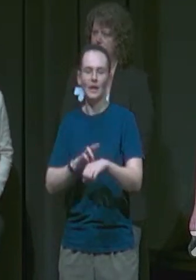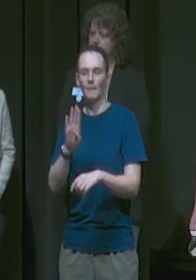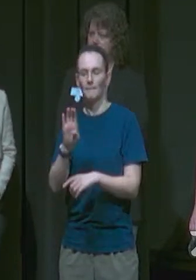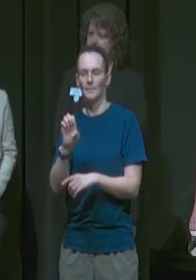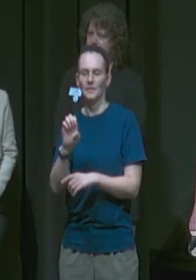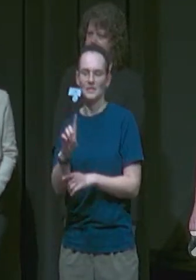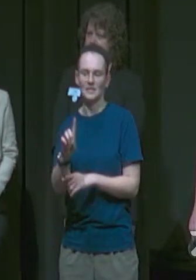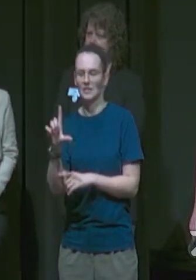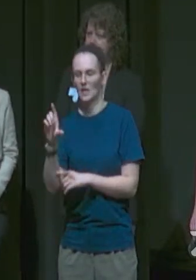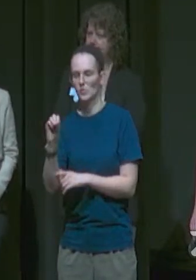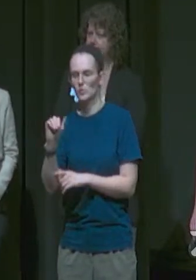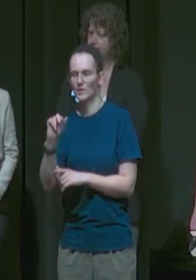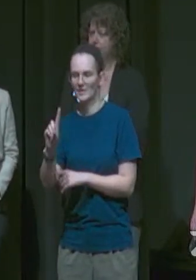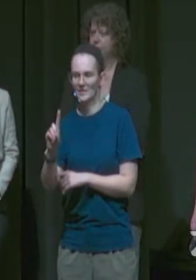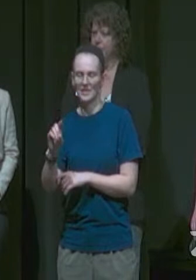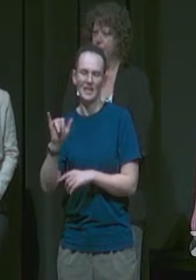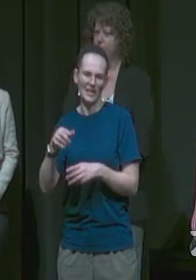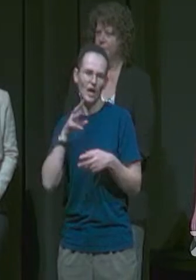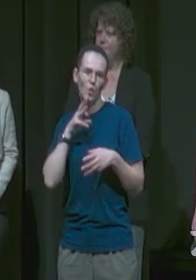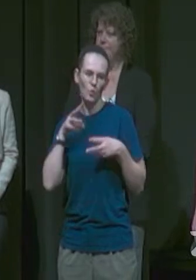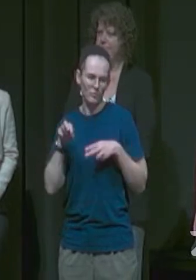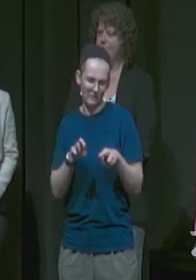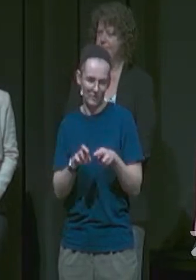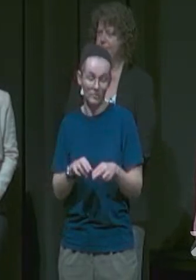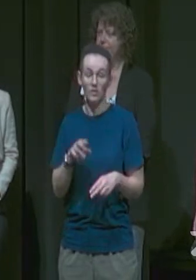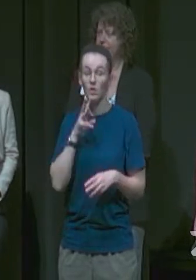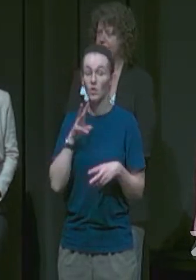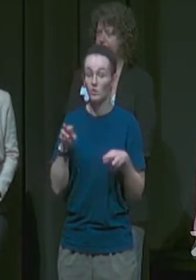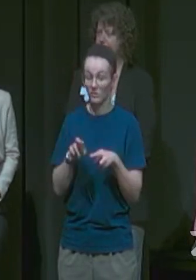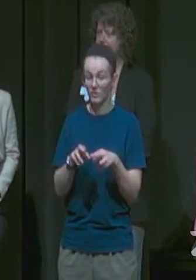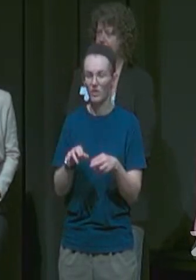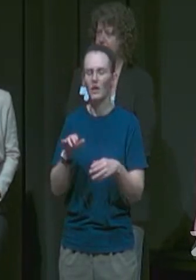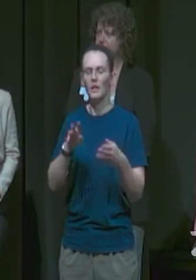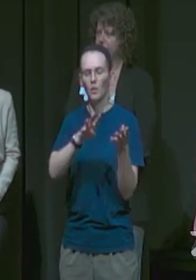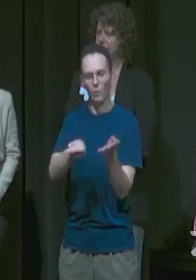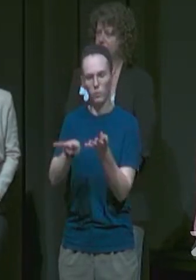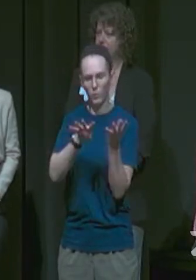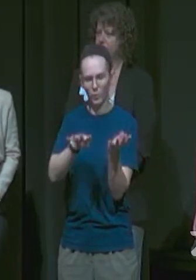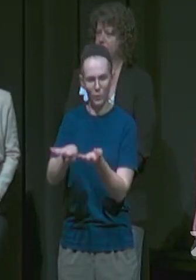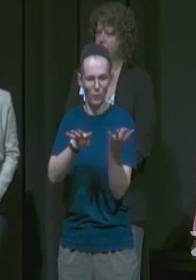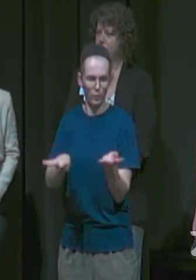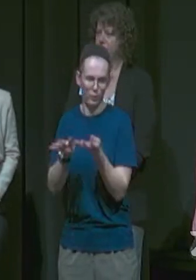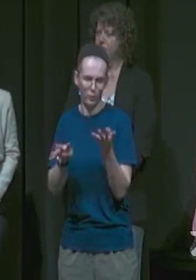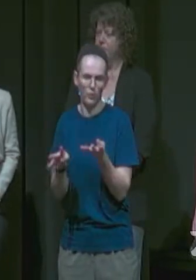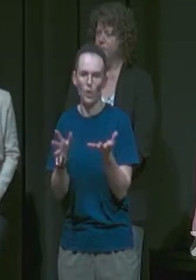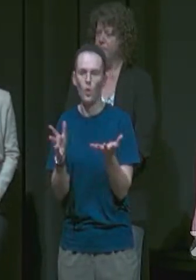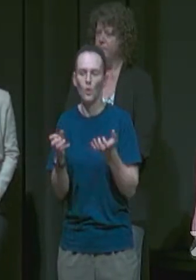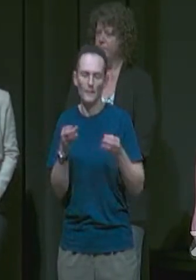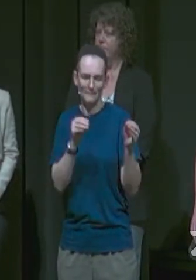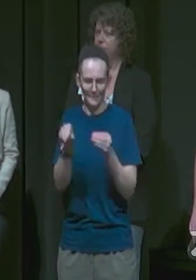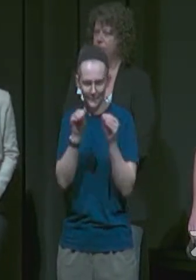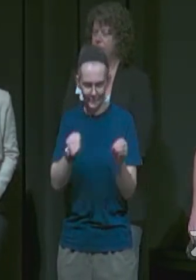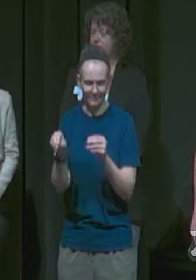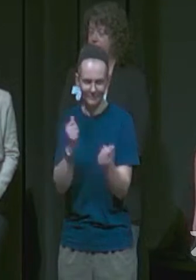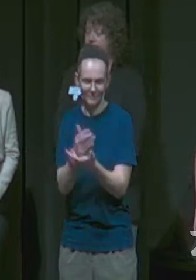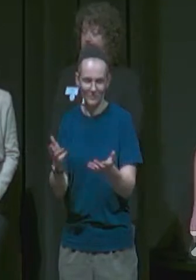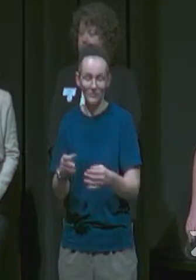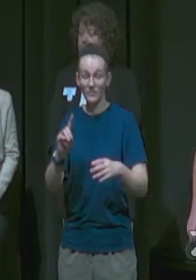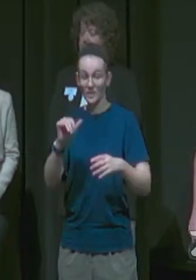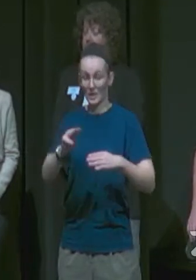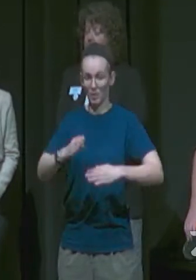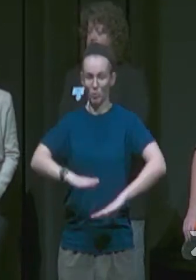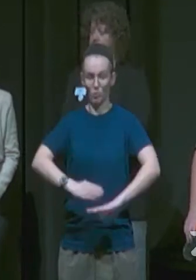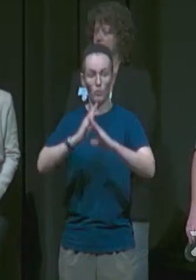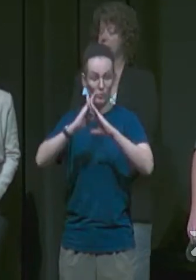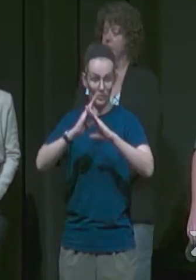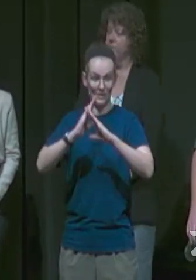bedload of the Cuyahoga River, because the rivers are a conveyor belt. They just want to move stuff. You put a dam in there, you break that